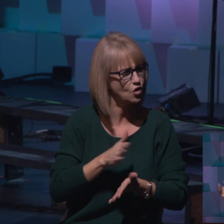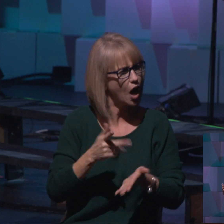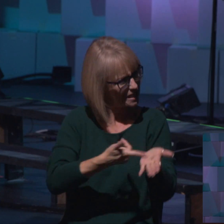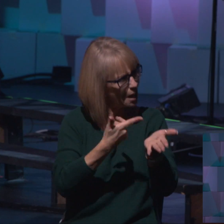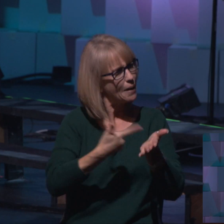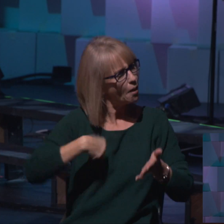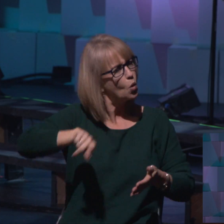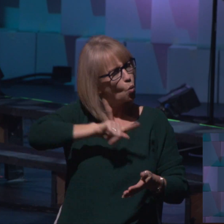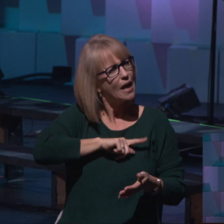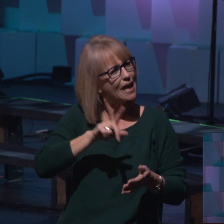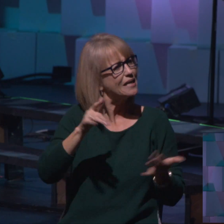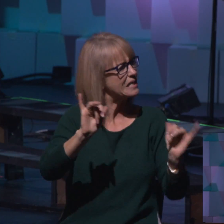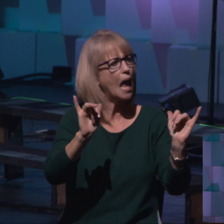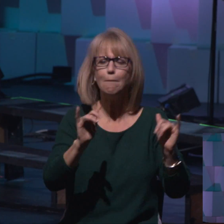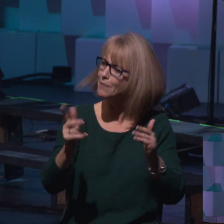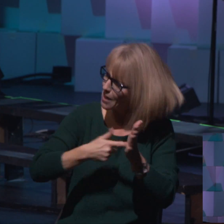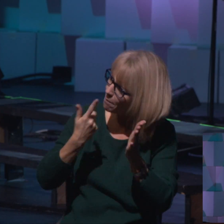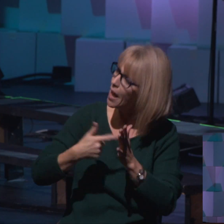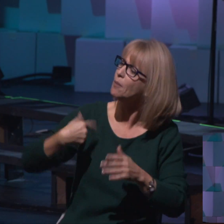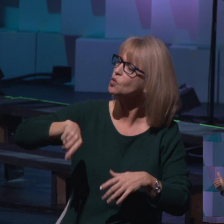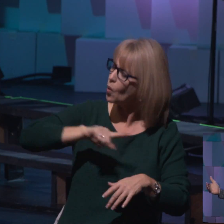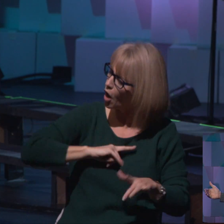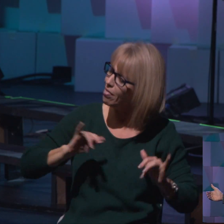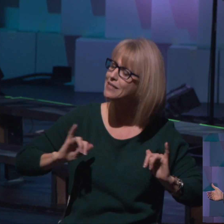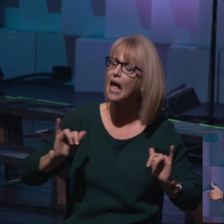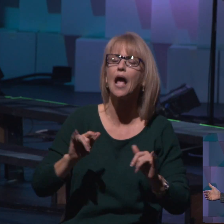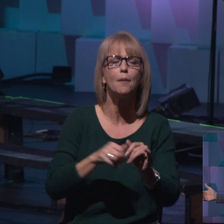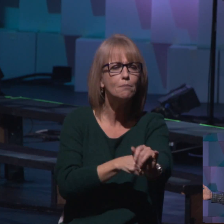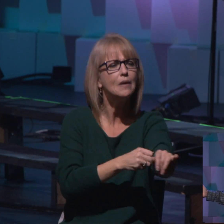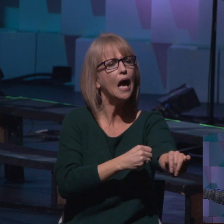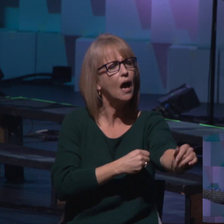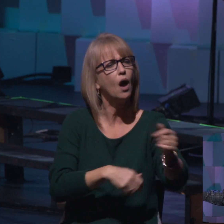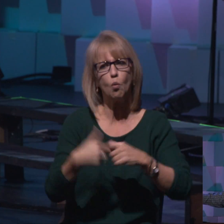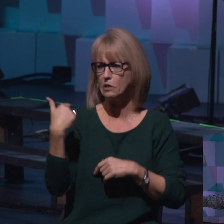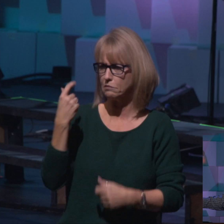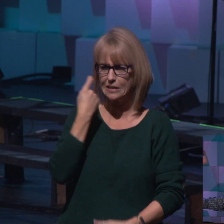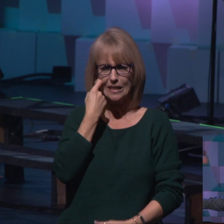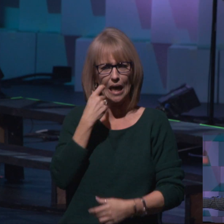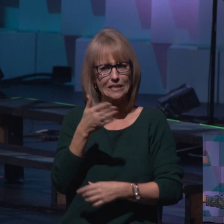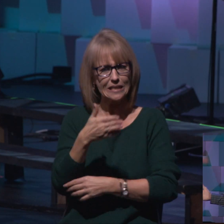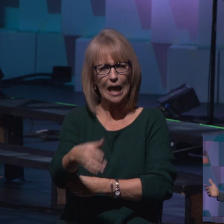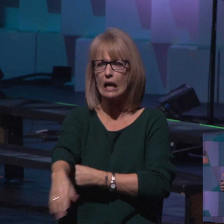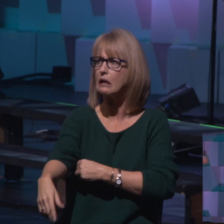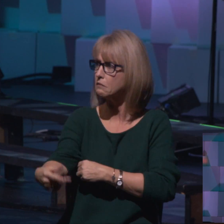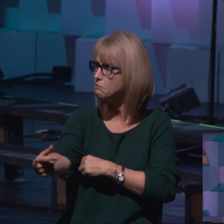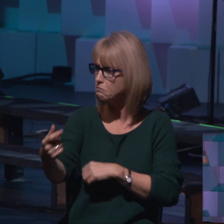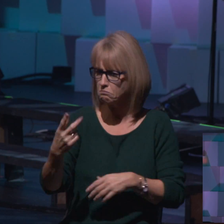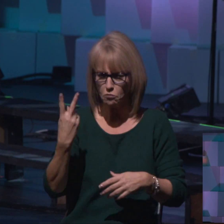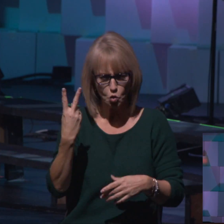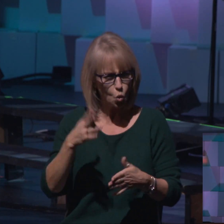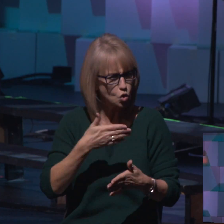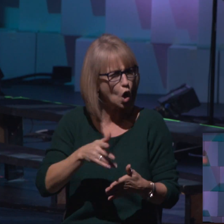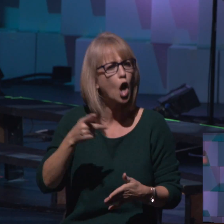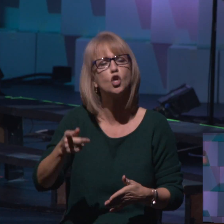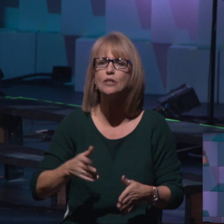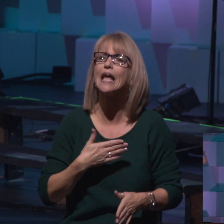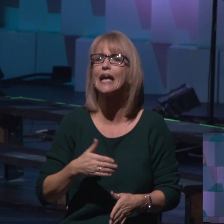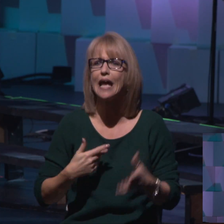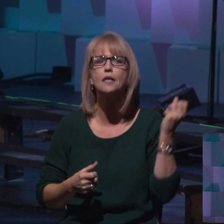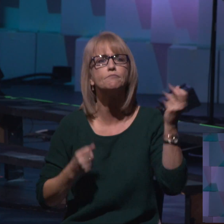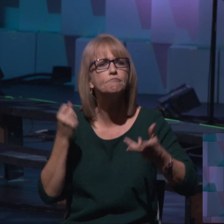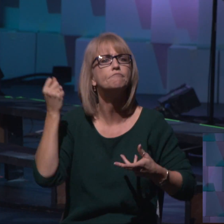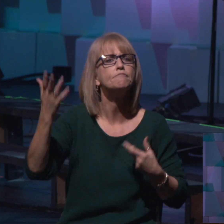True? We'll sing these songs, or we just did a couple of songs. We call it our worship time earlier. We're singing those words.